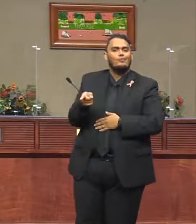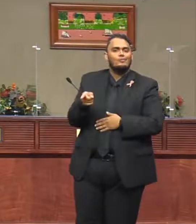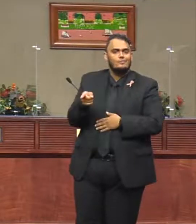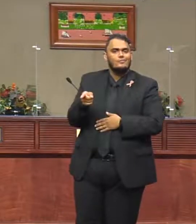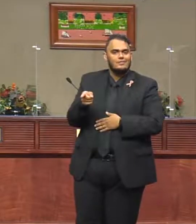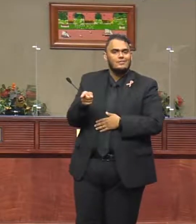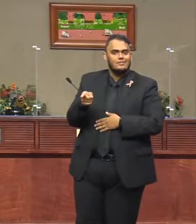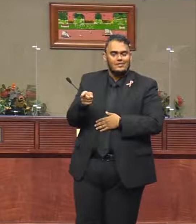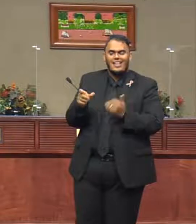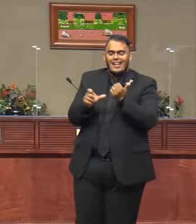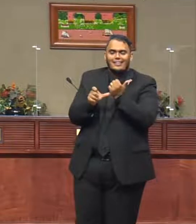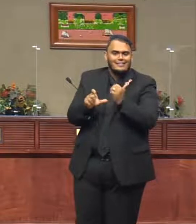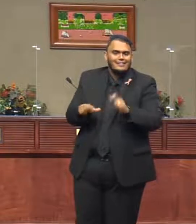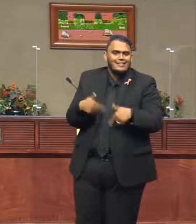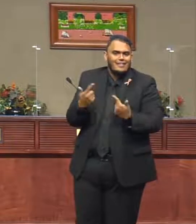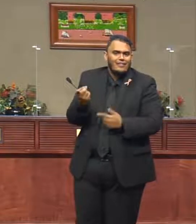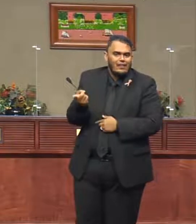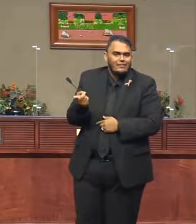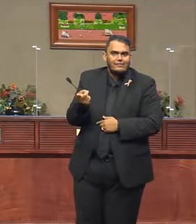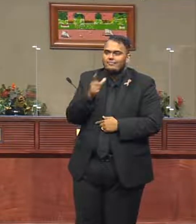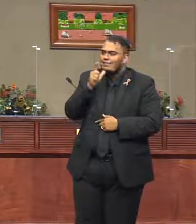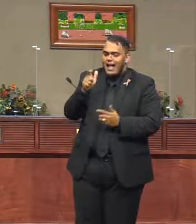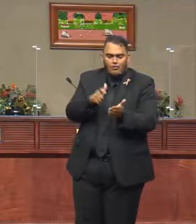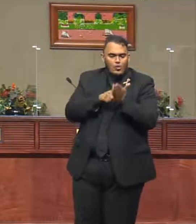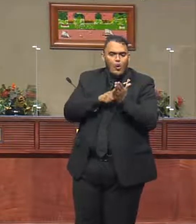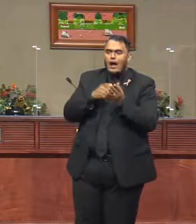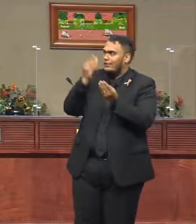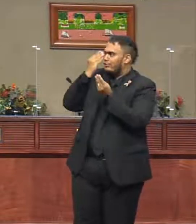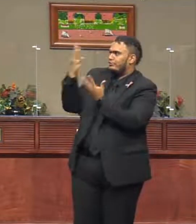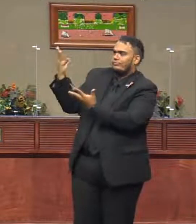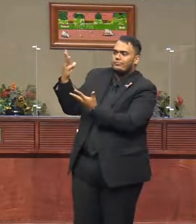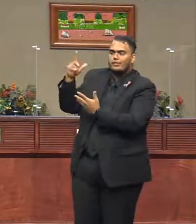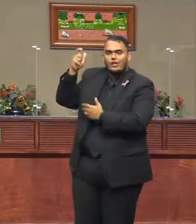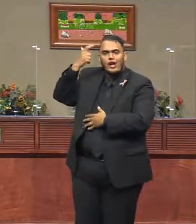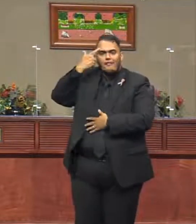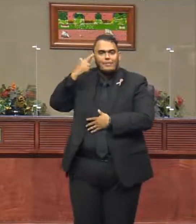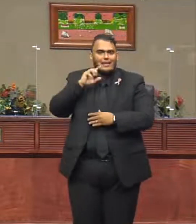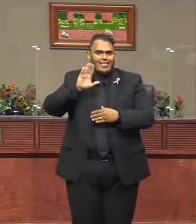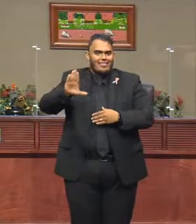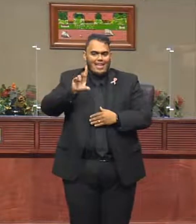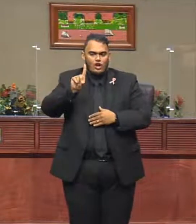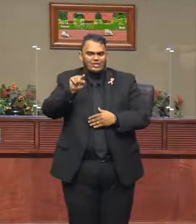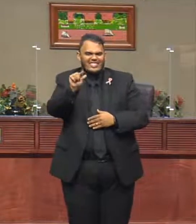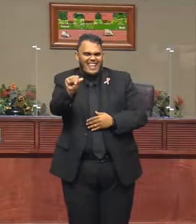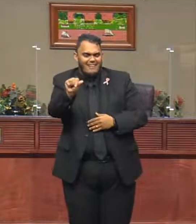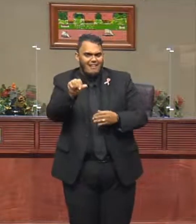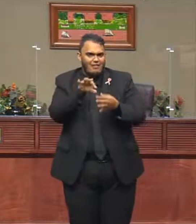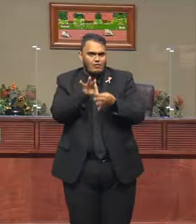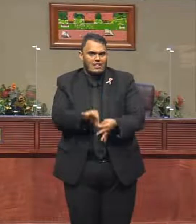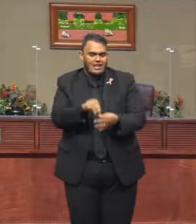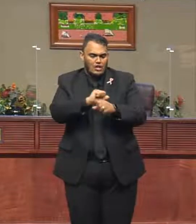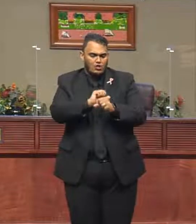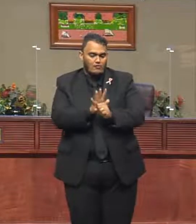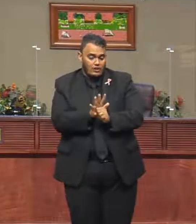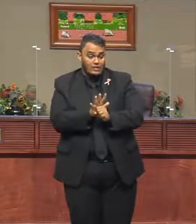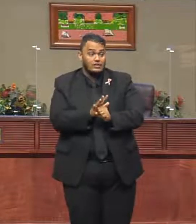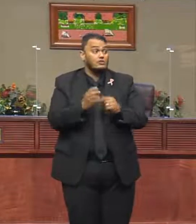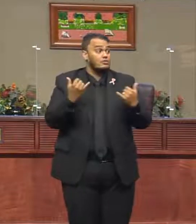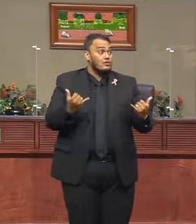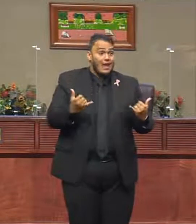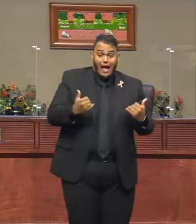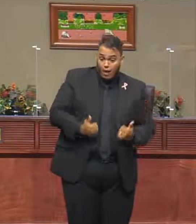seniors even more vulnerable to rising cases of COVID now that residents and their loved ones don't know about